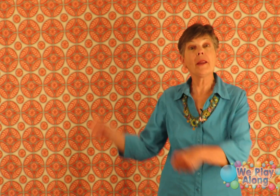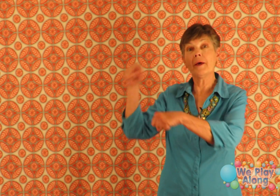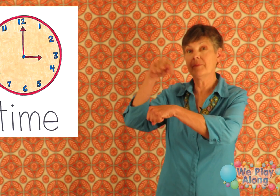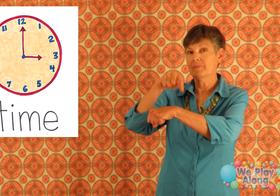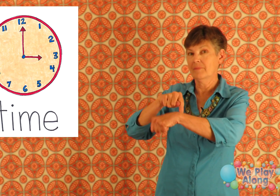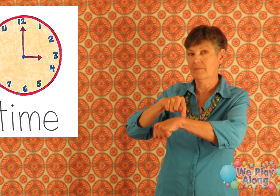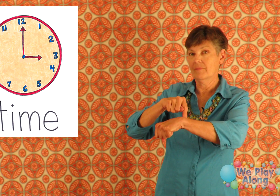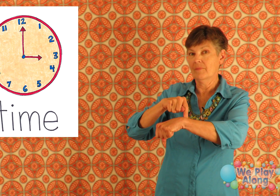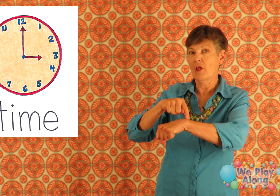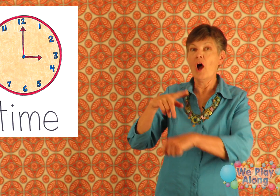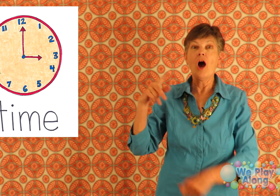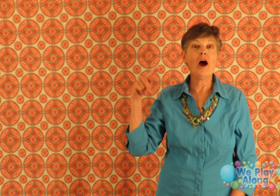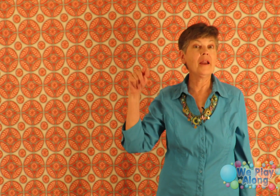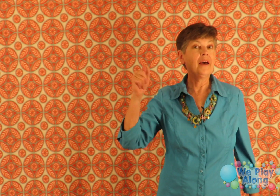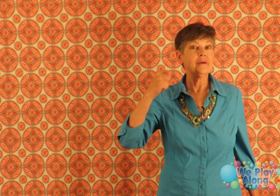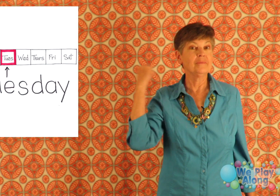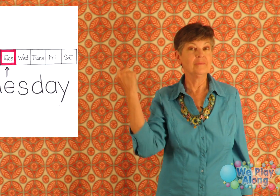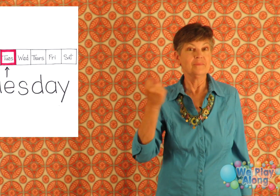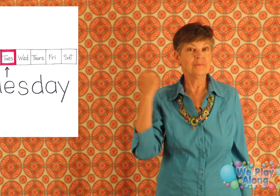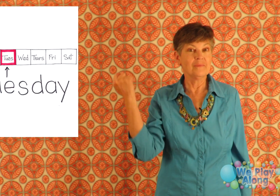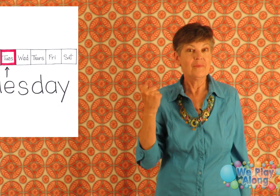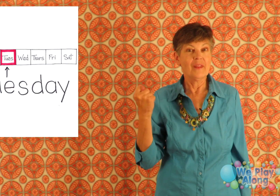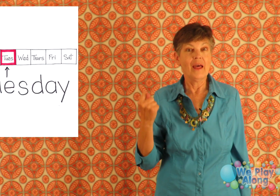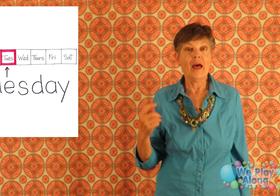a Anna